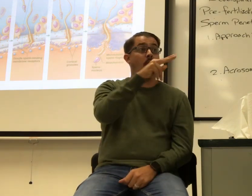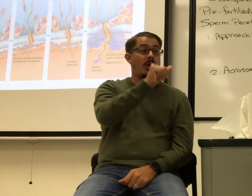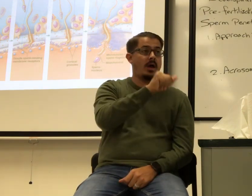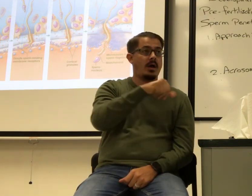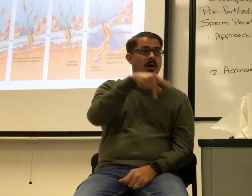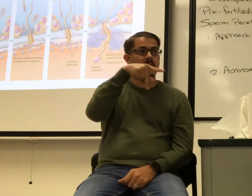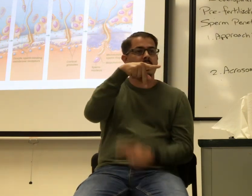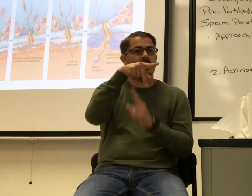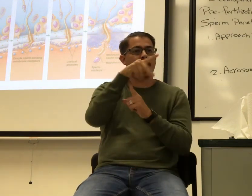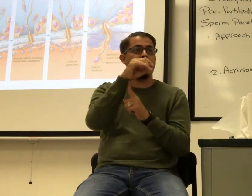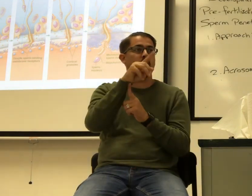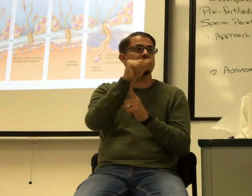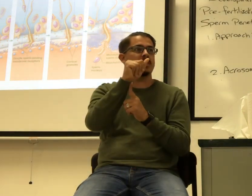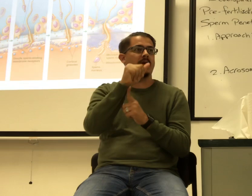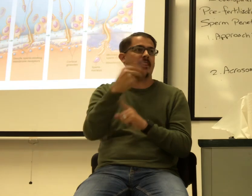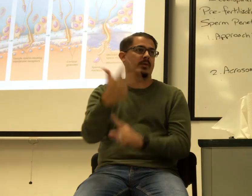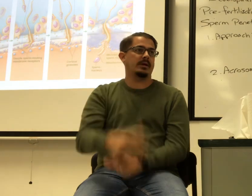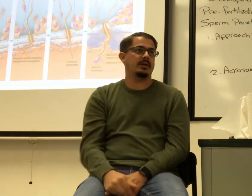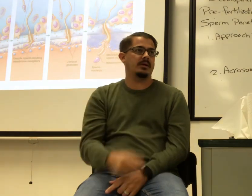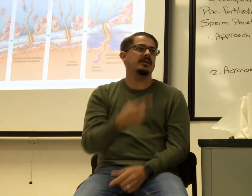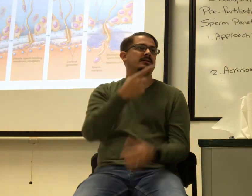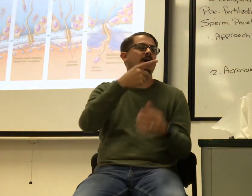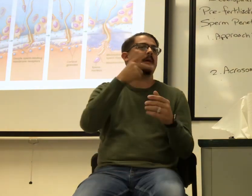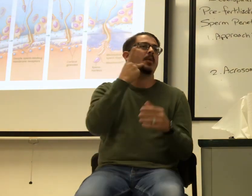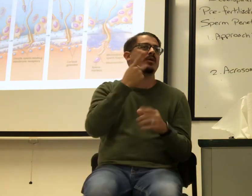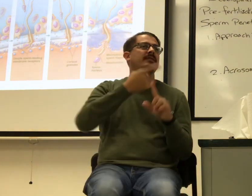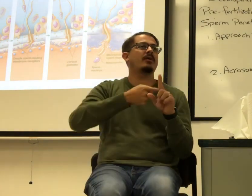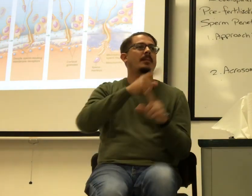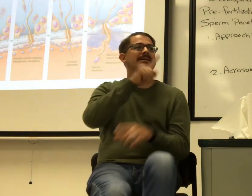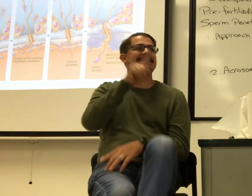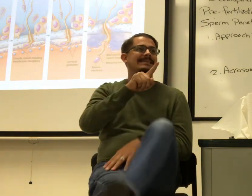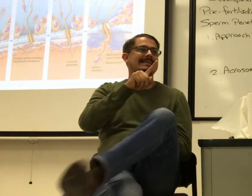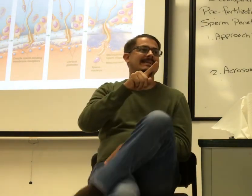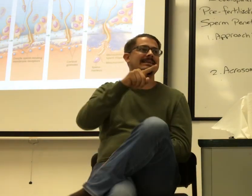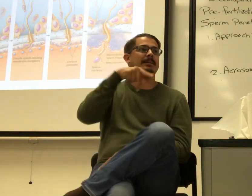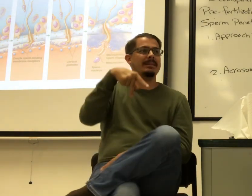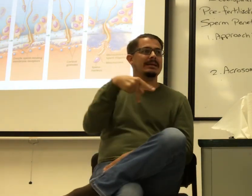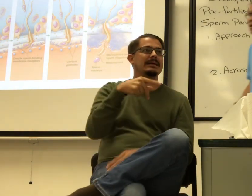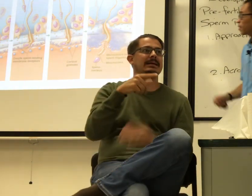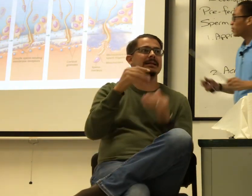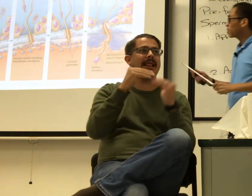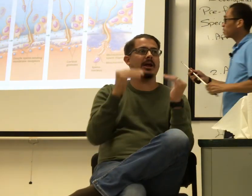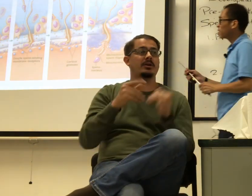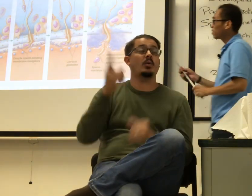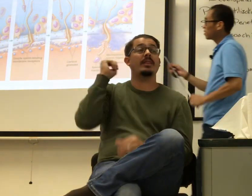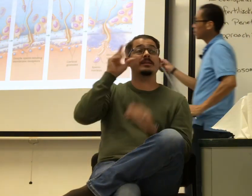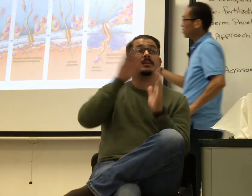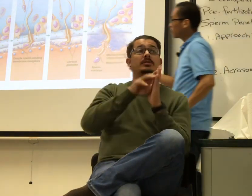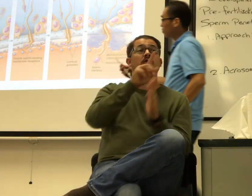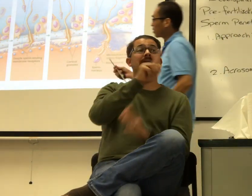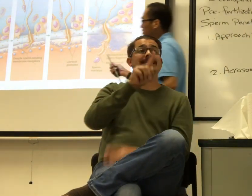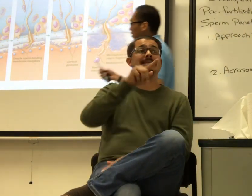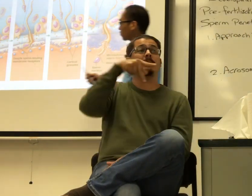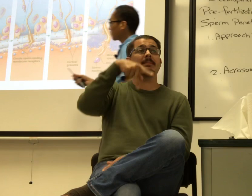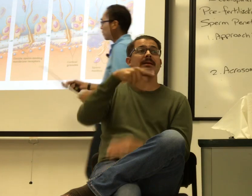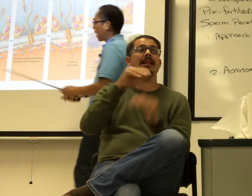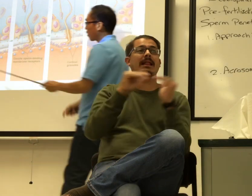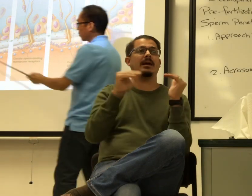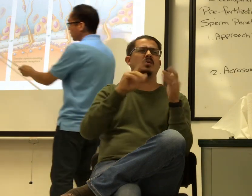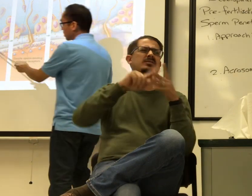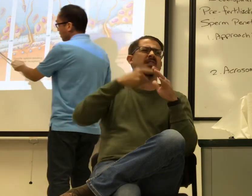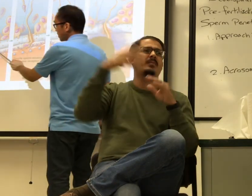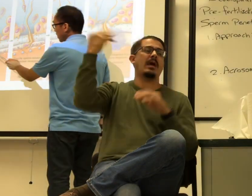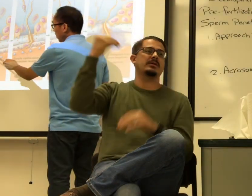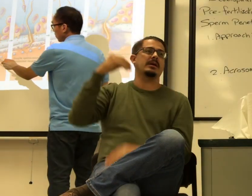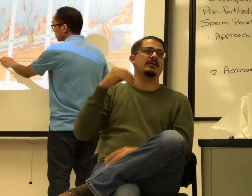It's one of the proteins in the ZP layer. So on this figure, the ZP layer, well, let's start from the